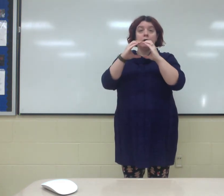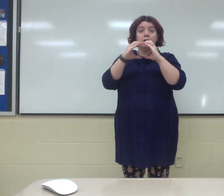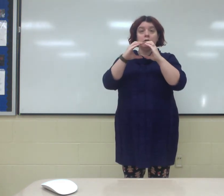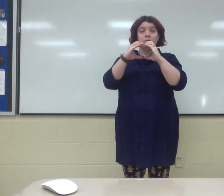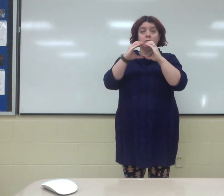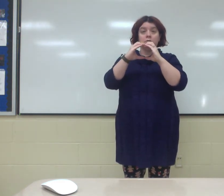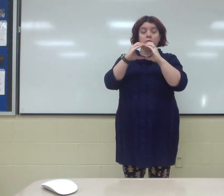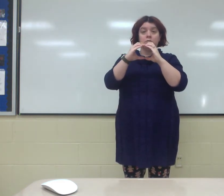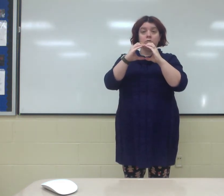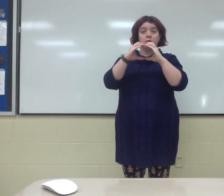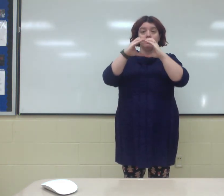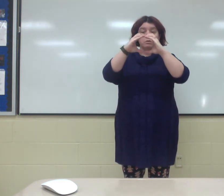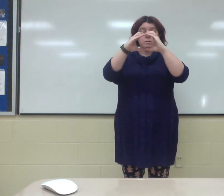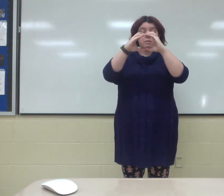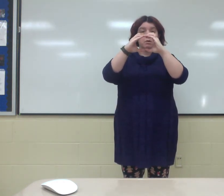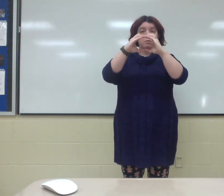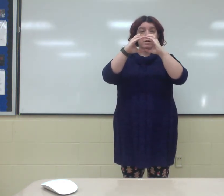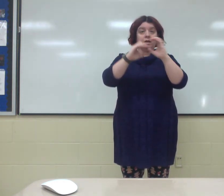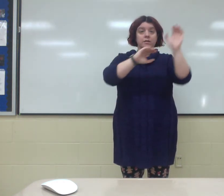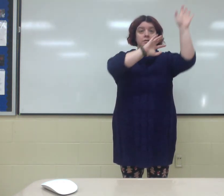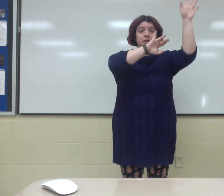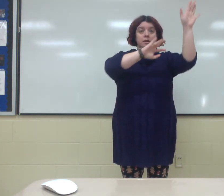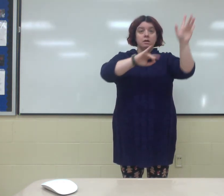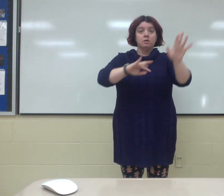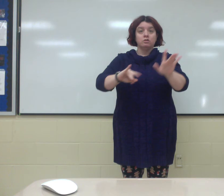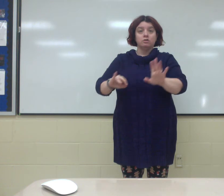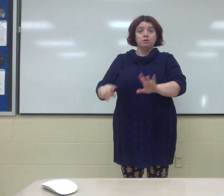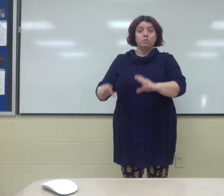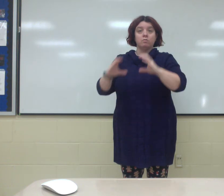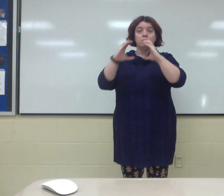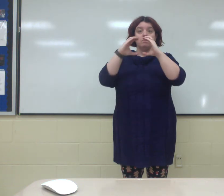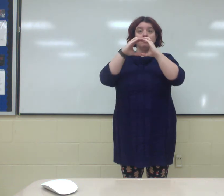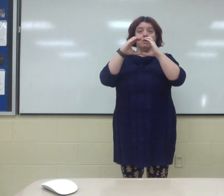Snowball. So all I'm doing is making a ball with my hands. Snowball.